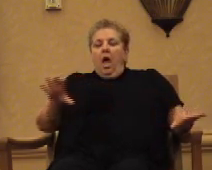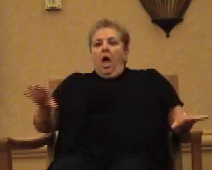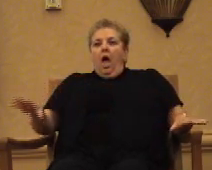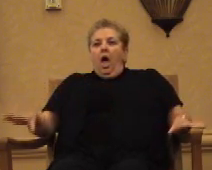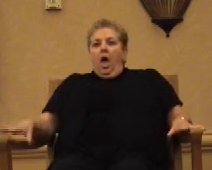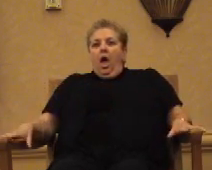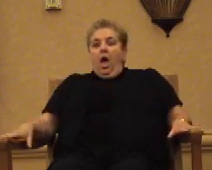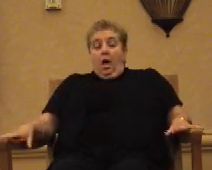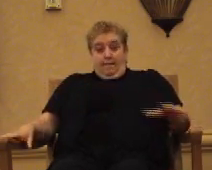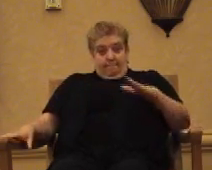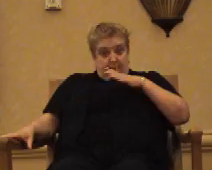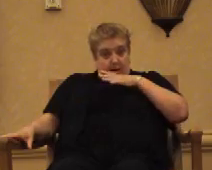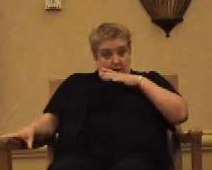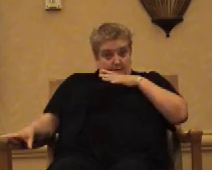Mom?